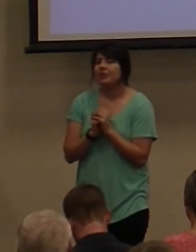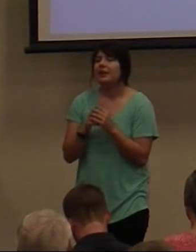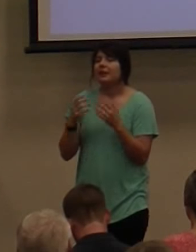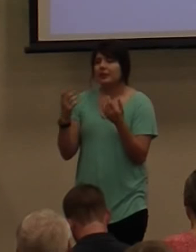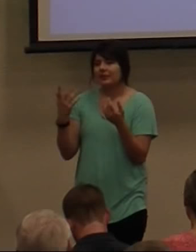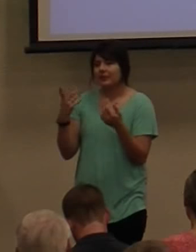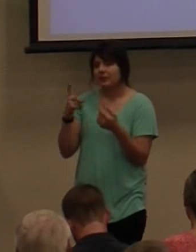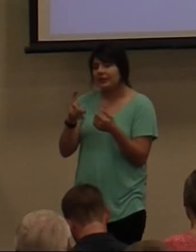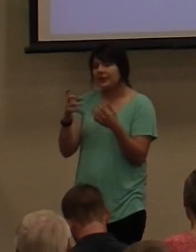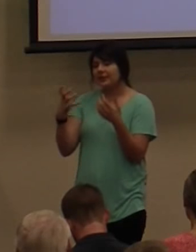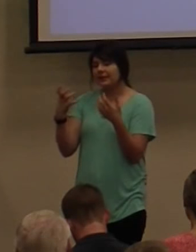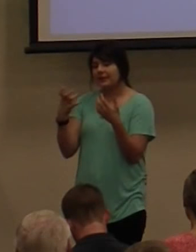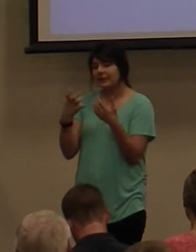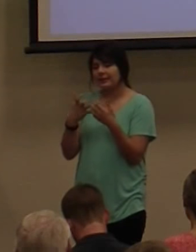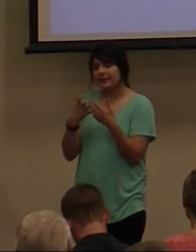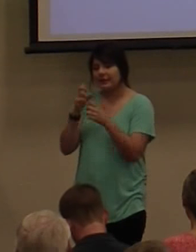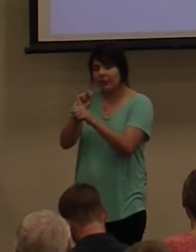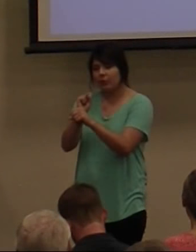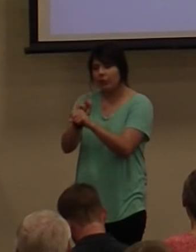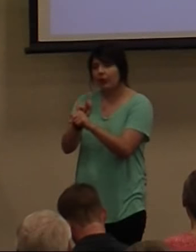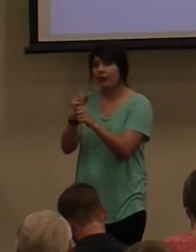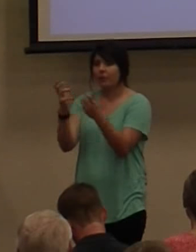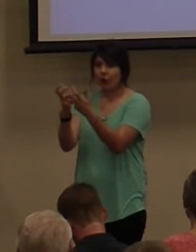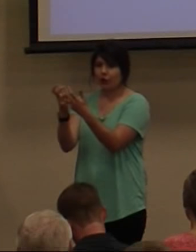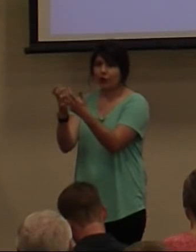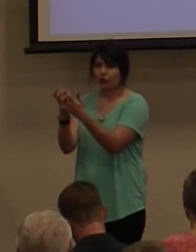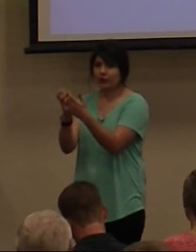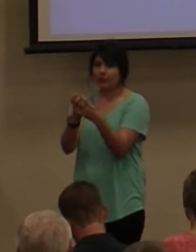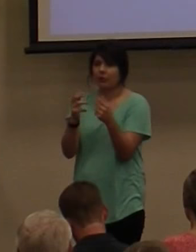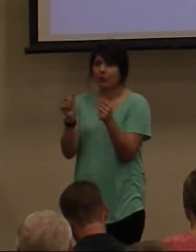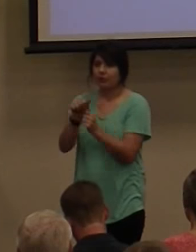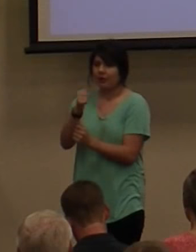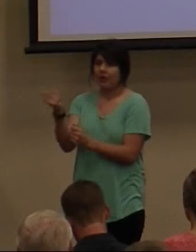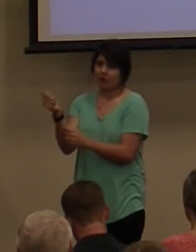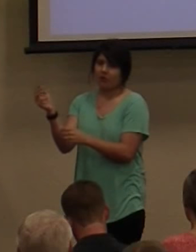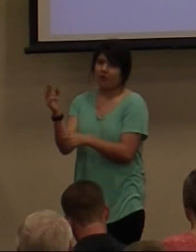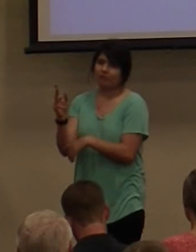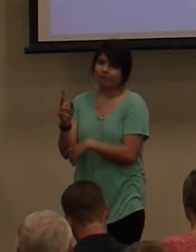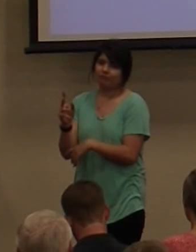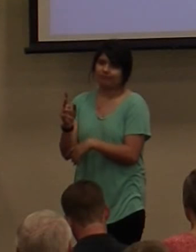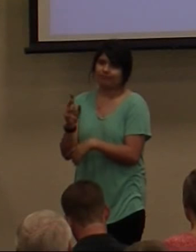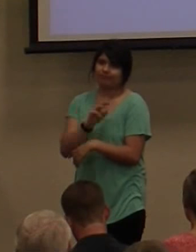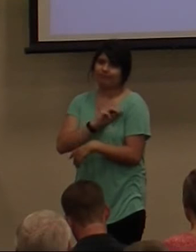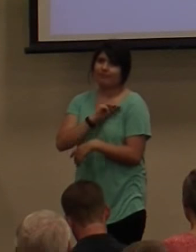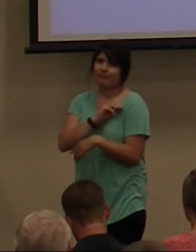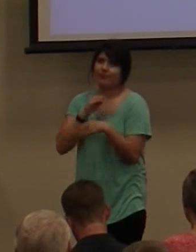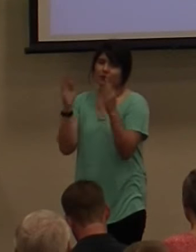teamwork, partnership with fellow missionaries is important. And then it's